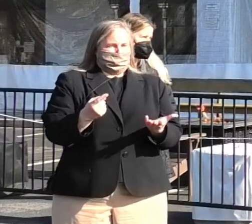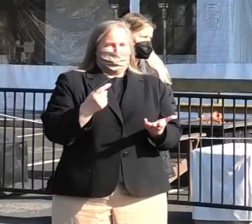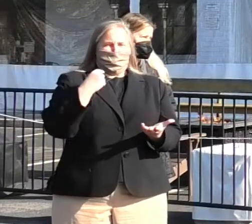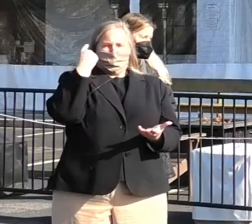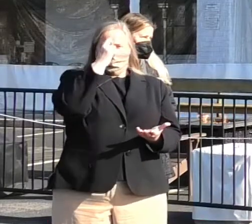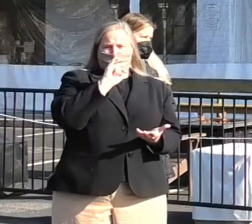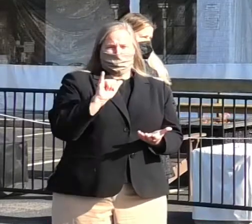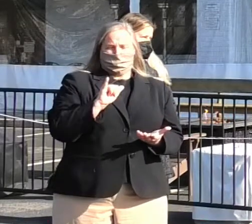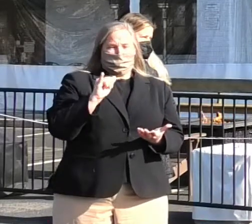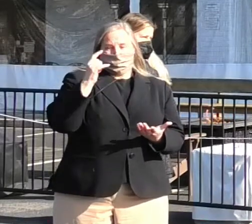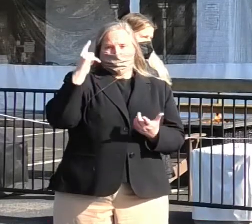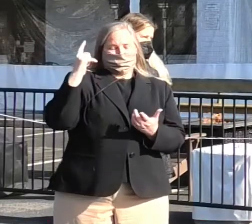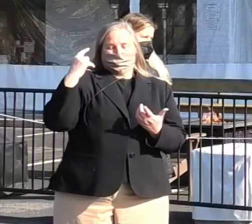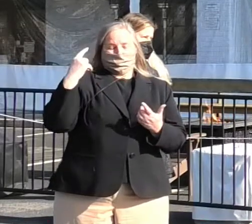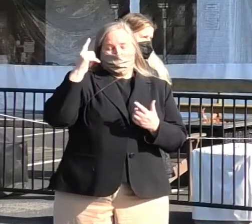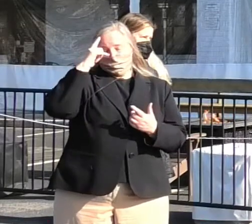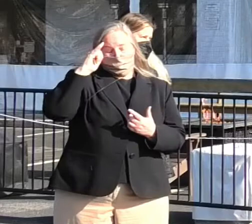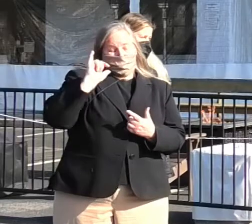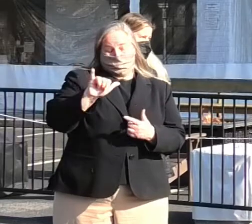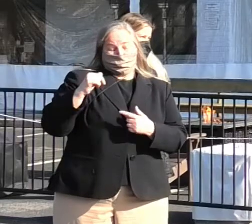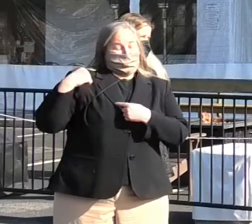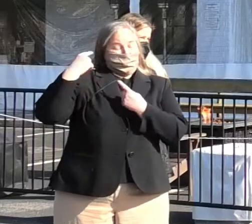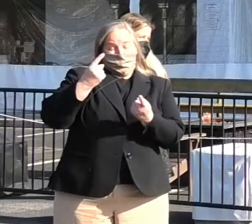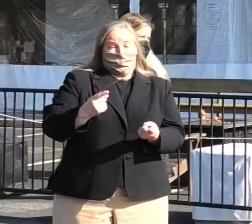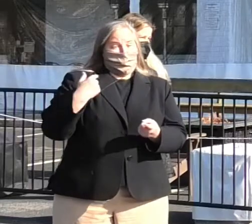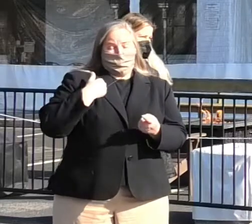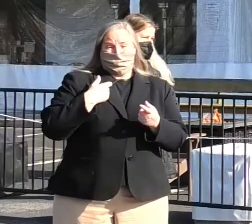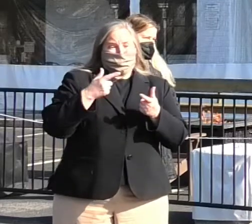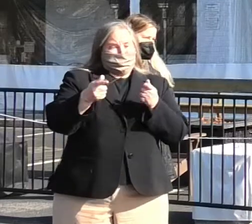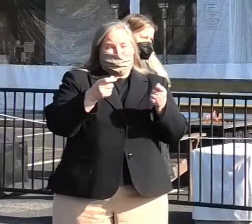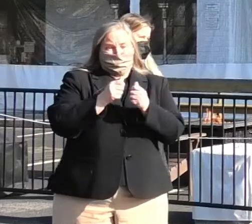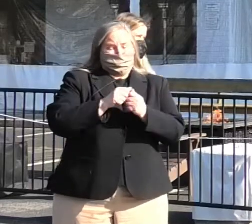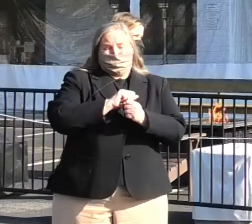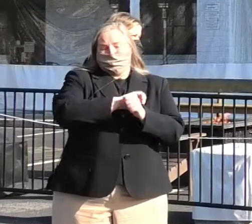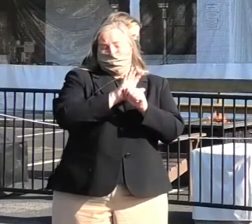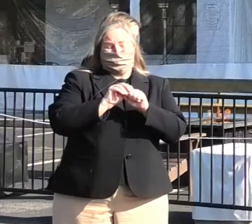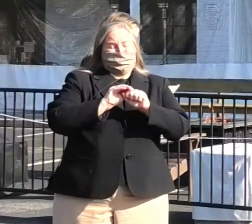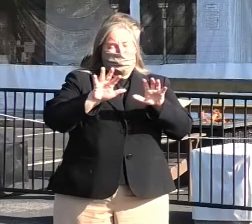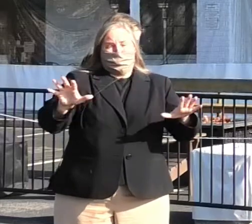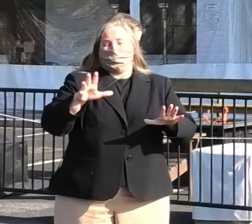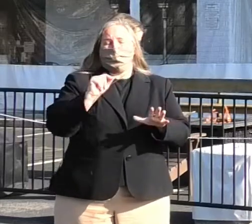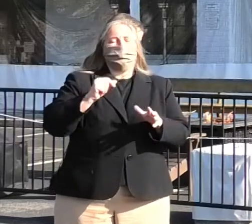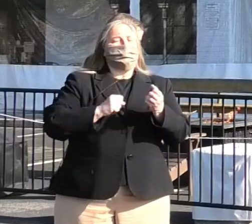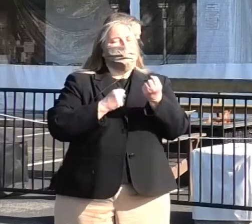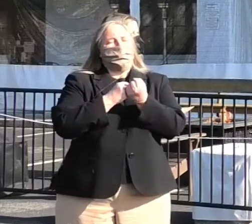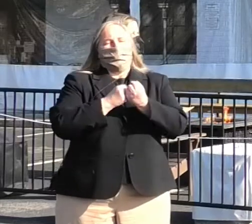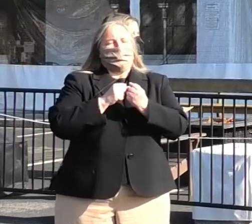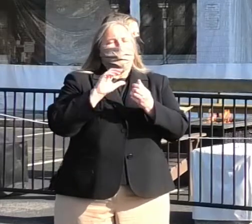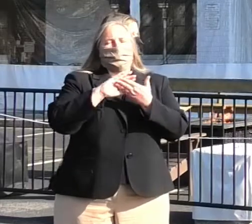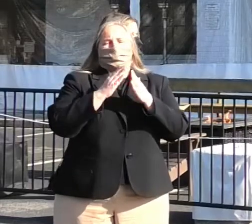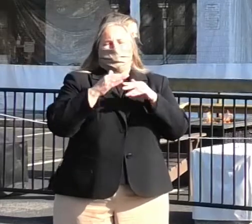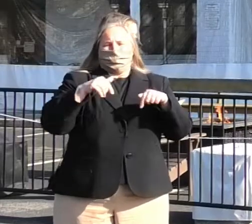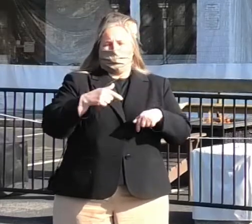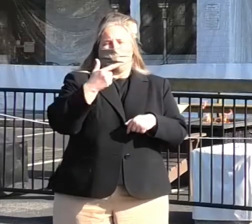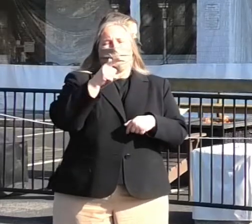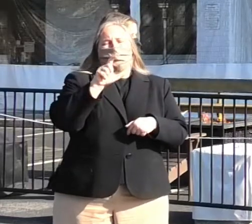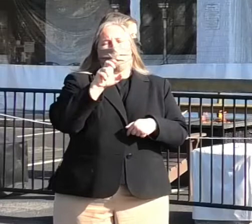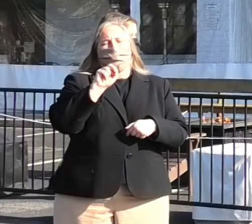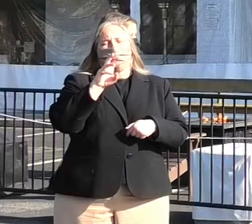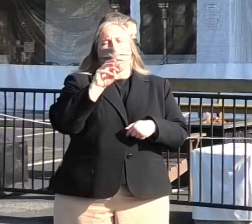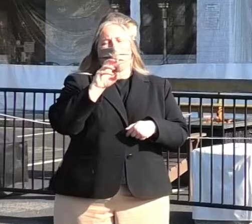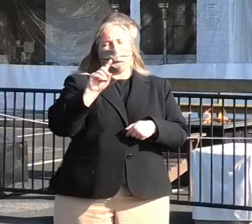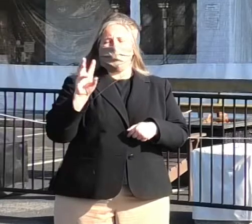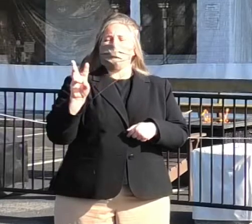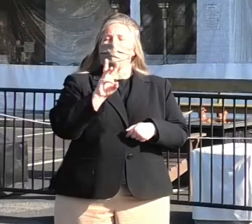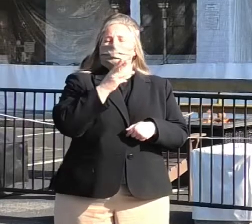like forever now that we've been dealing with the pandemic, and the support of the community here in Glenwood and Western Howard County and Howard County as a